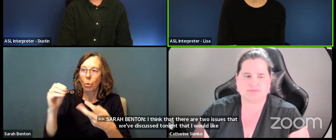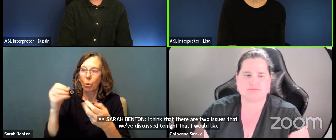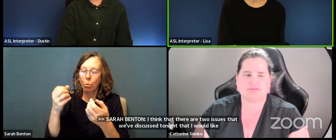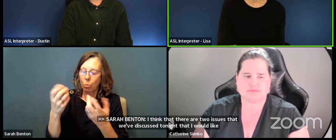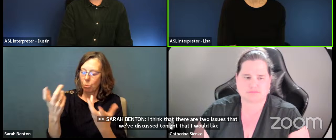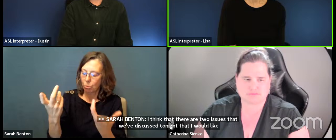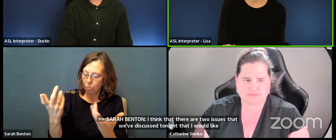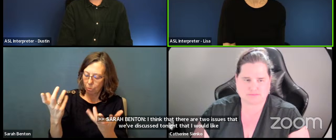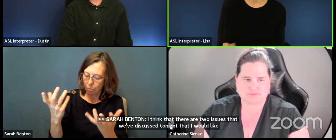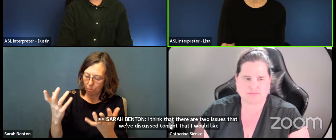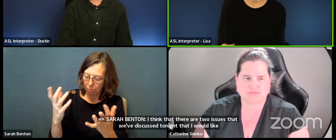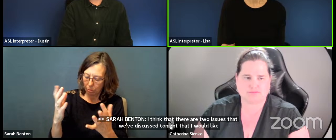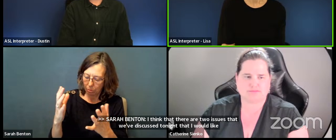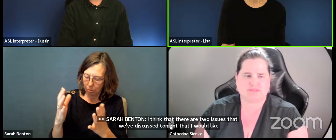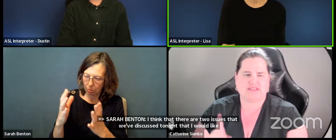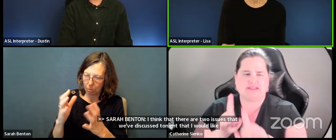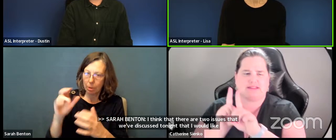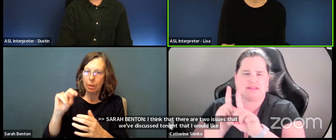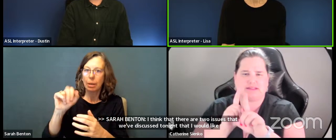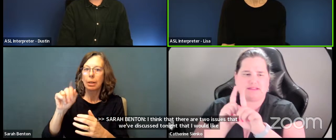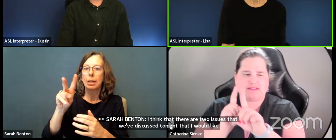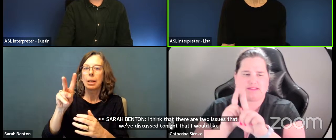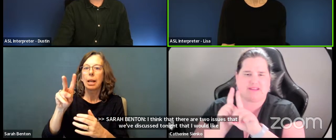deaf-blind SSP issue.